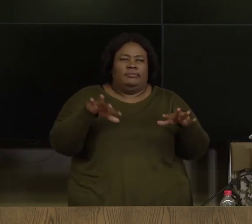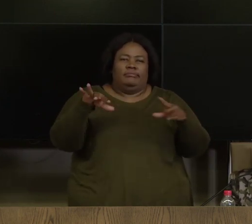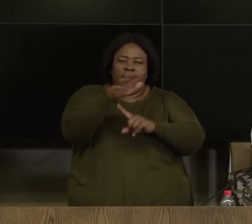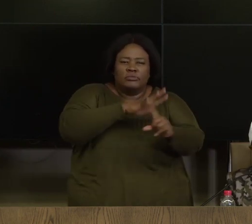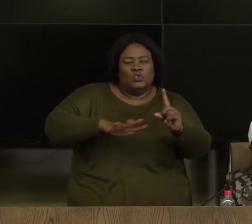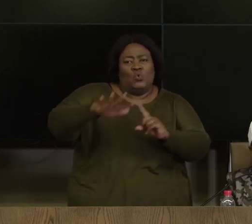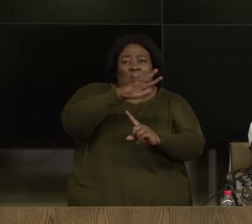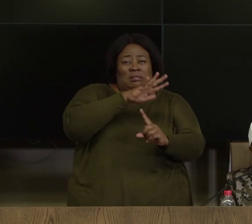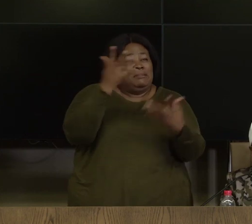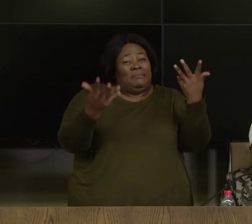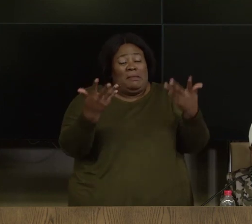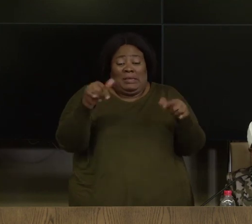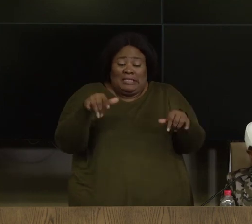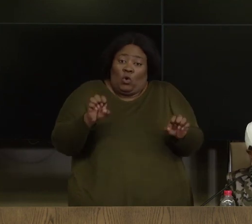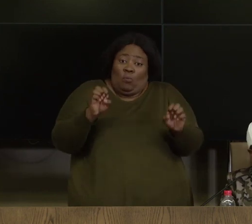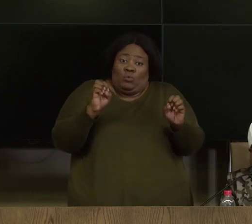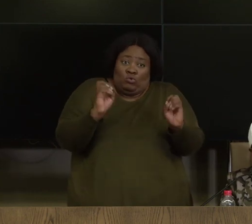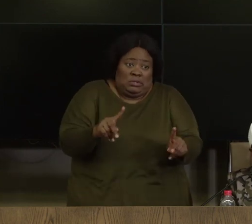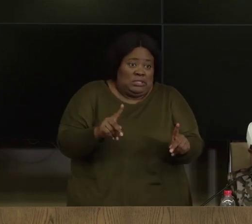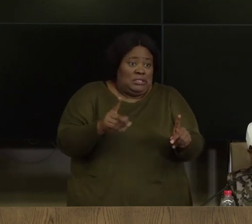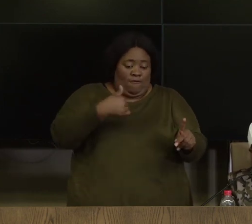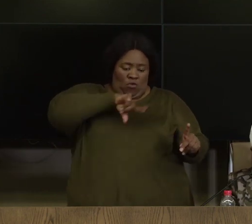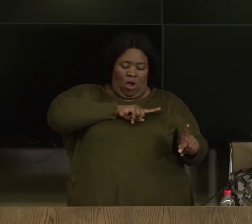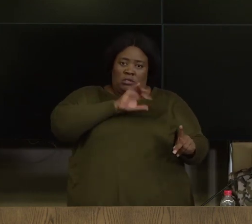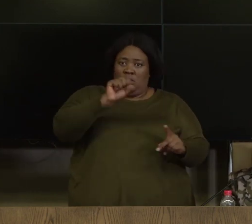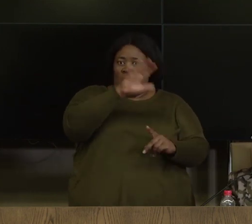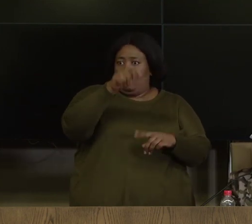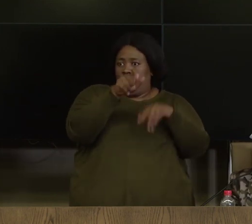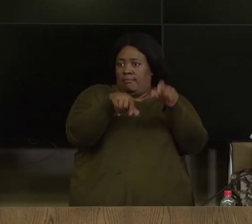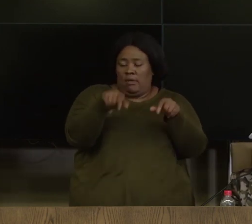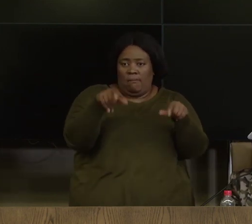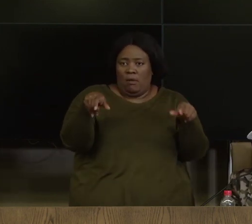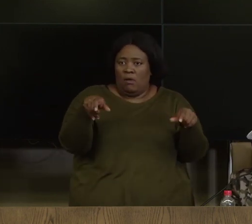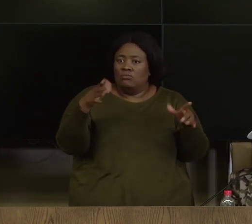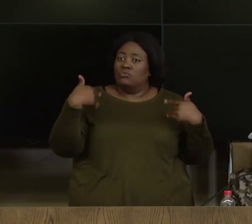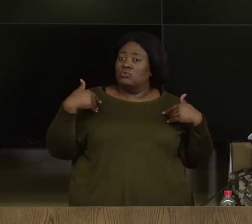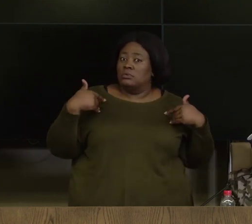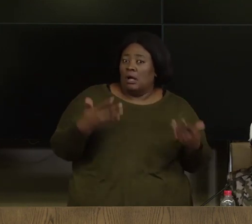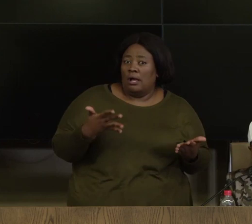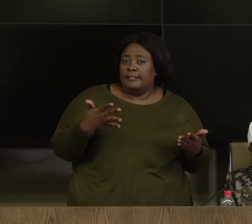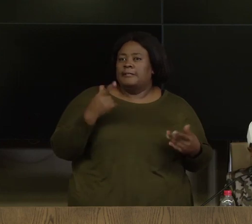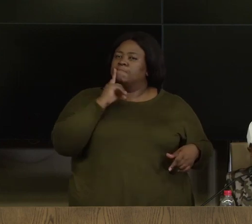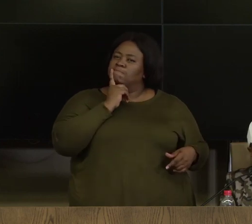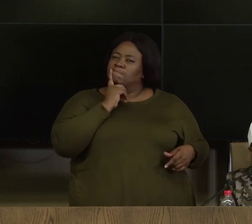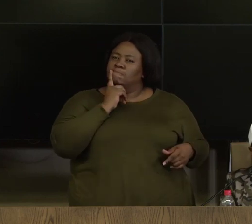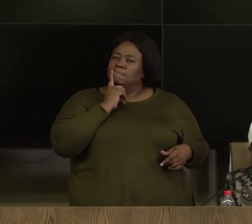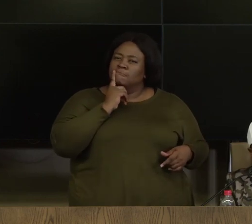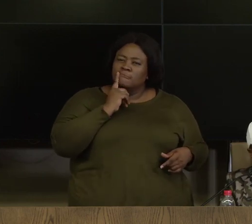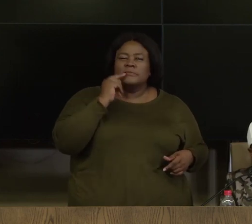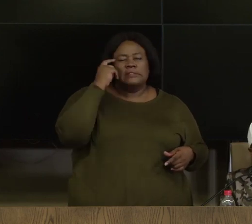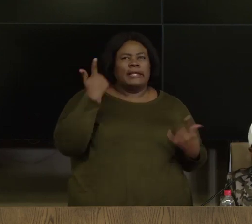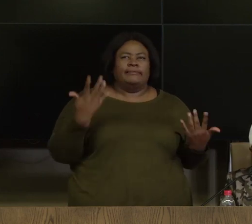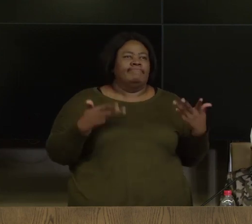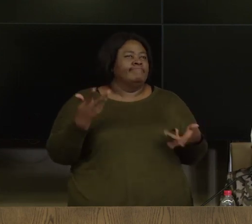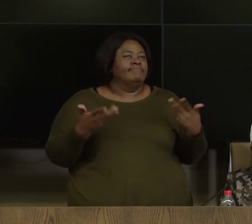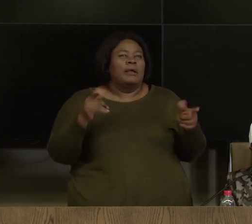might be just an opportunity for us as South Africans collectively to begin to look at what is it that we need to